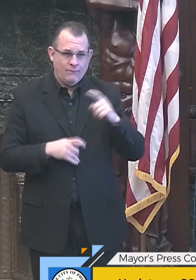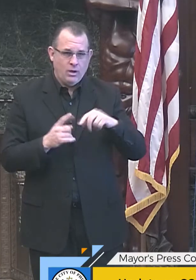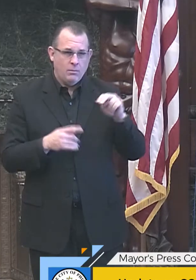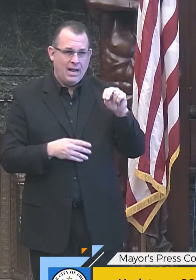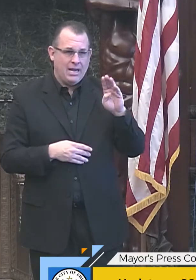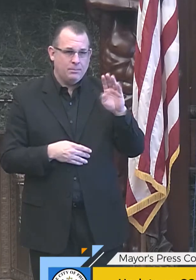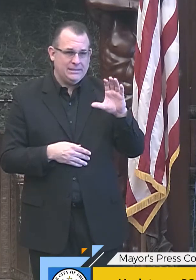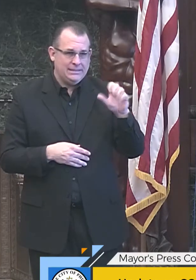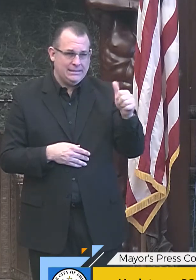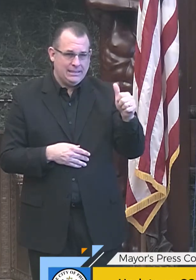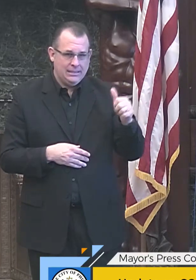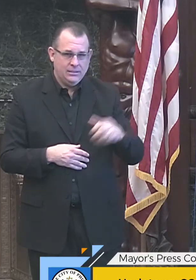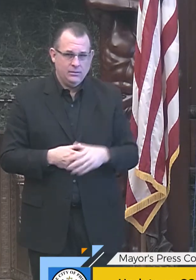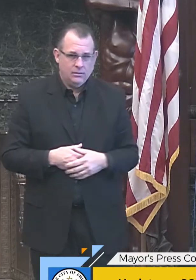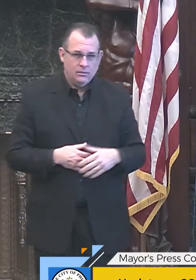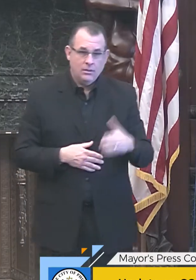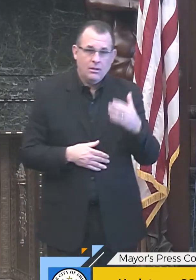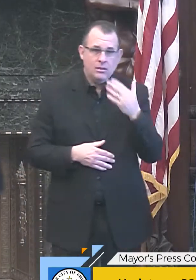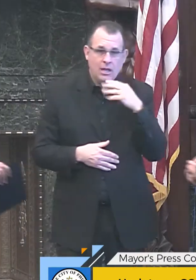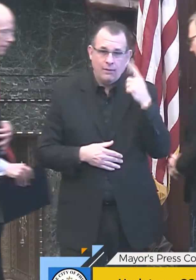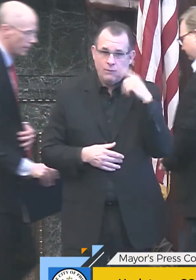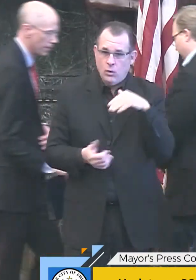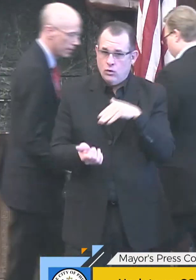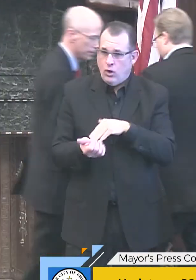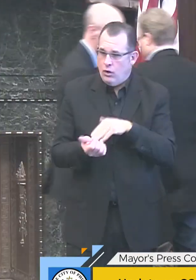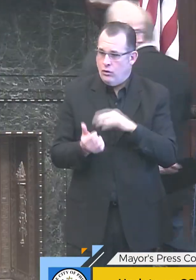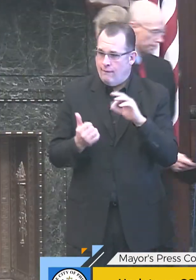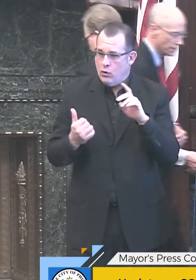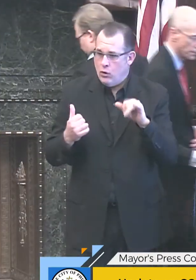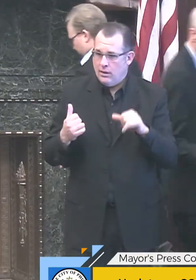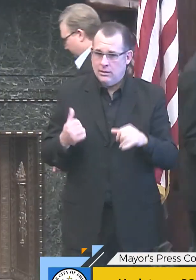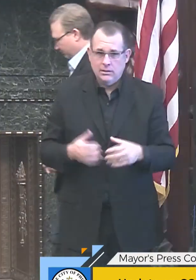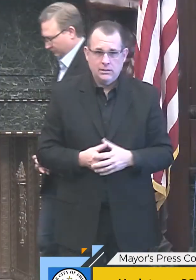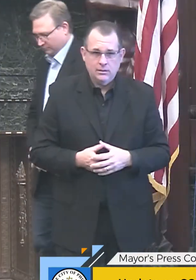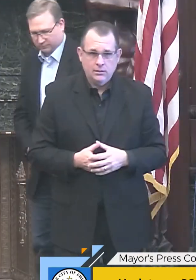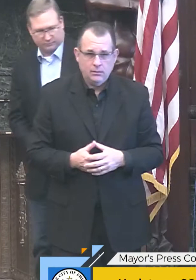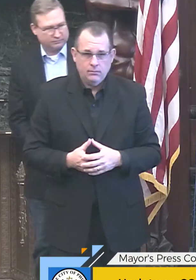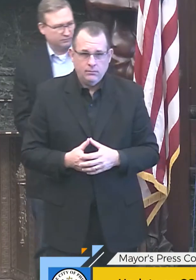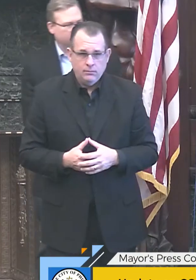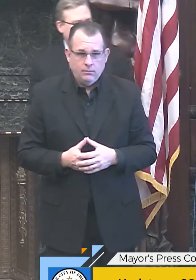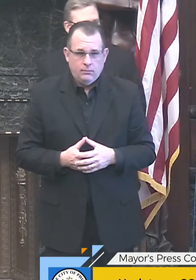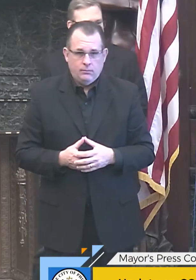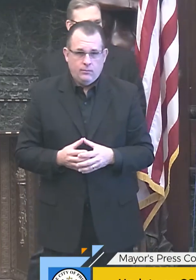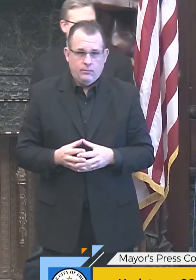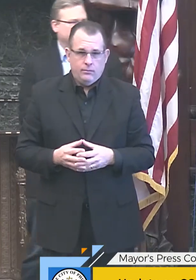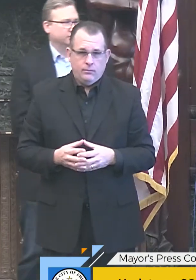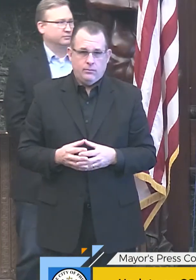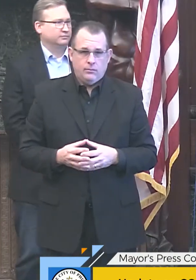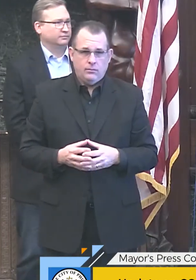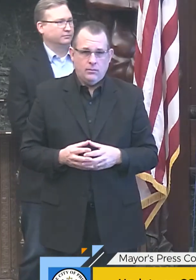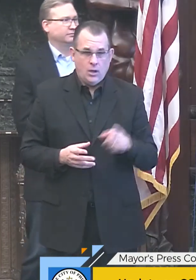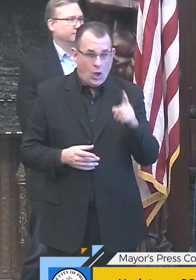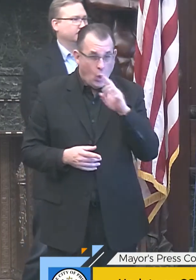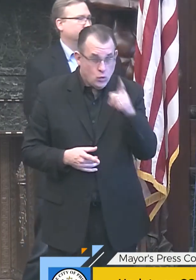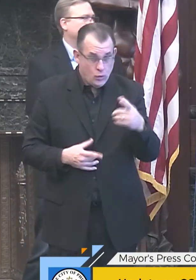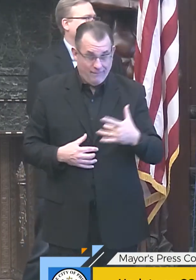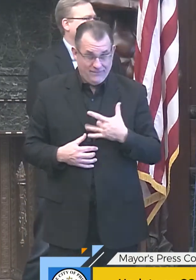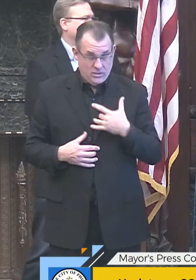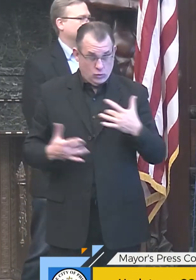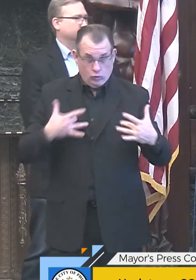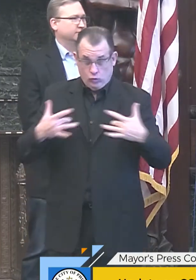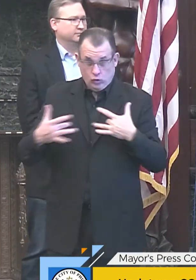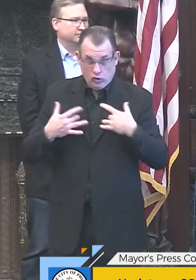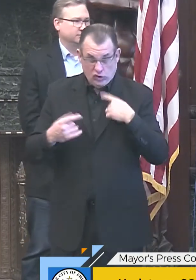Mike. Dr. Farley, this question is for you. How concerned are you about exceeding local hospital capacity because you're going to have to treat patients